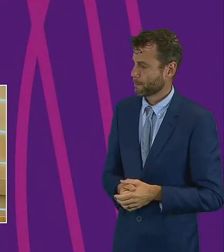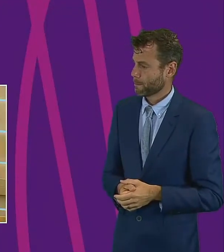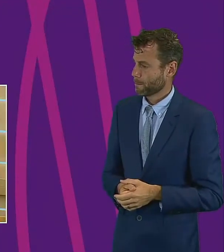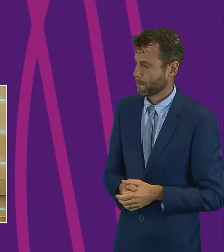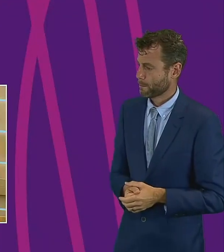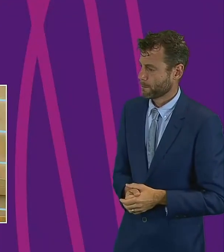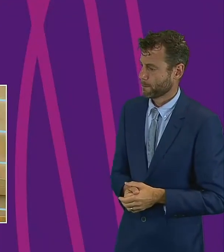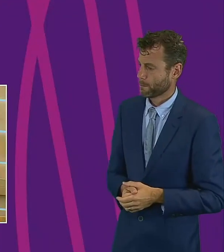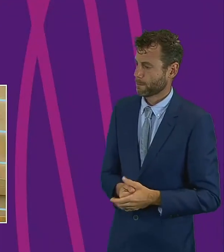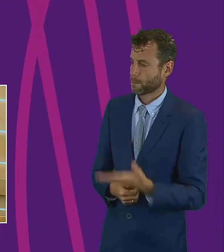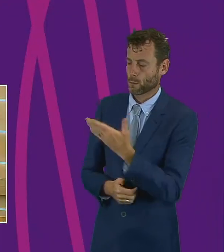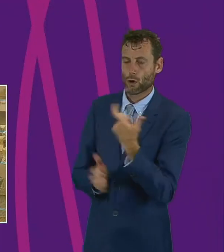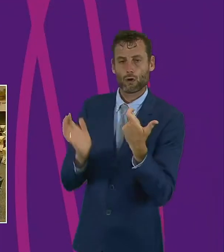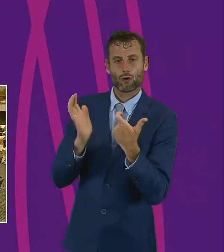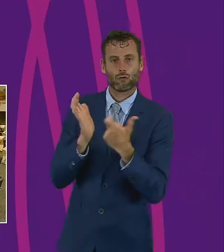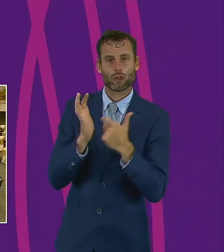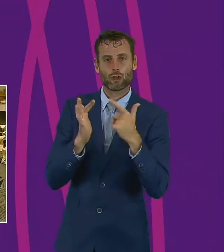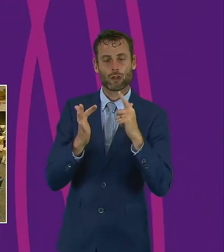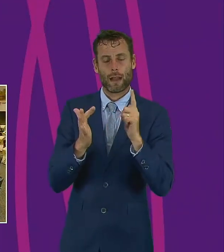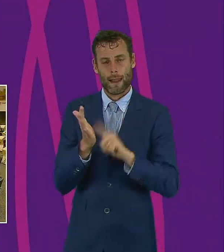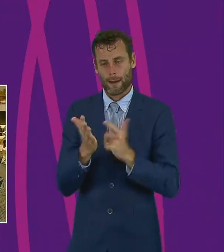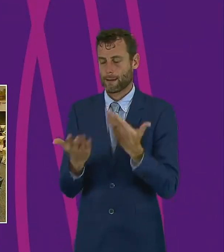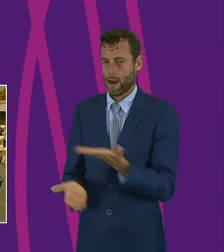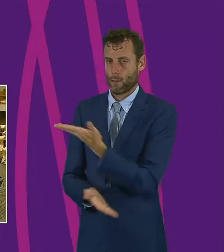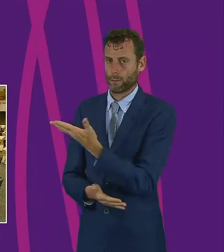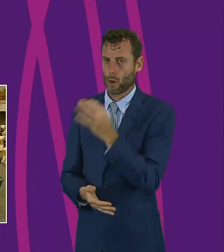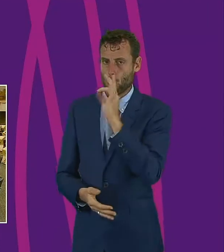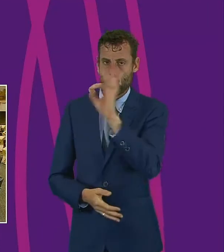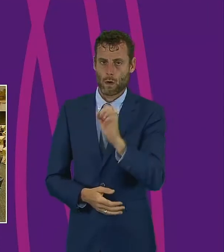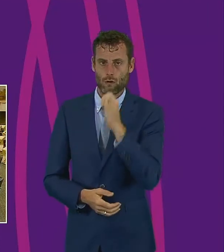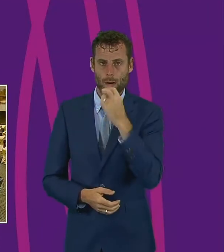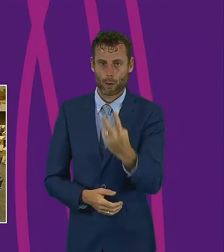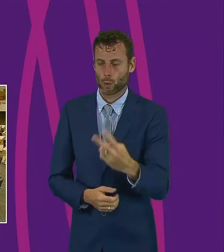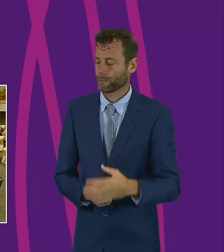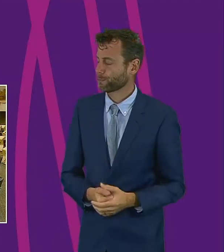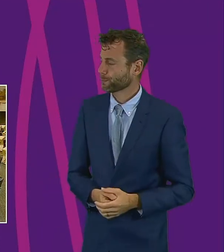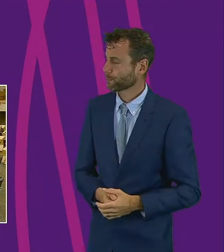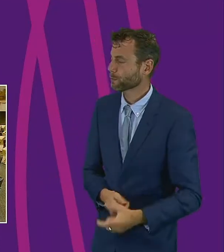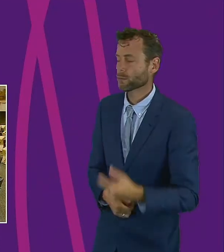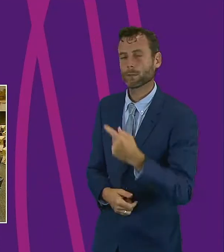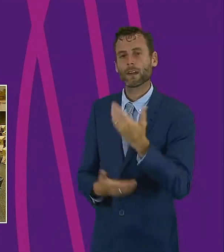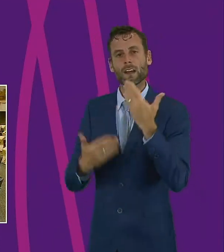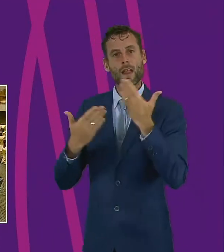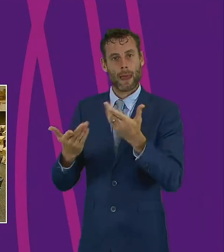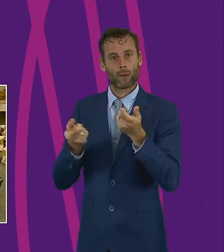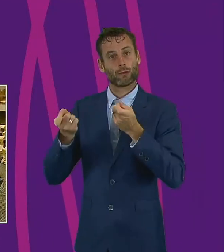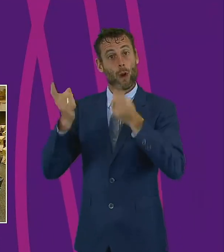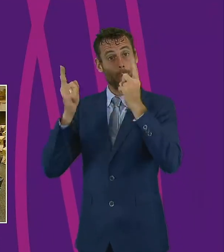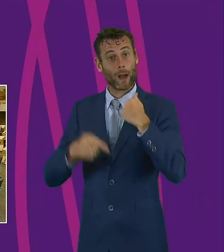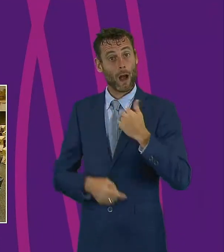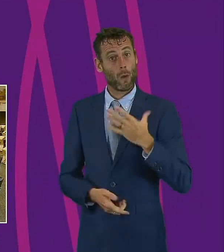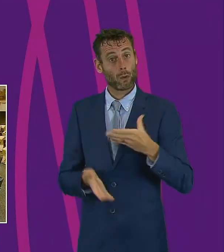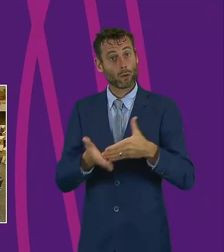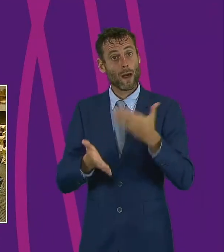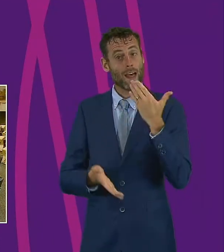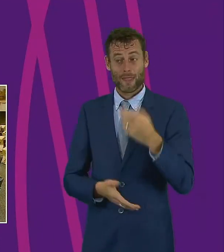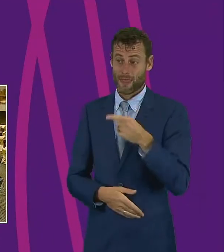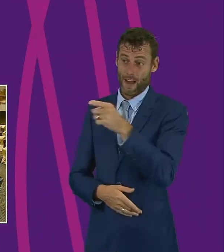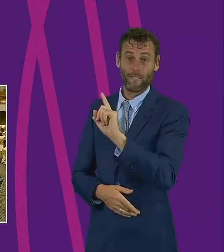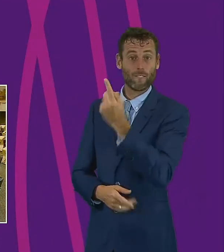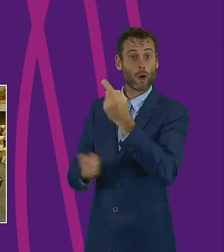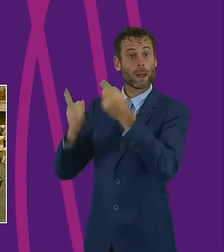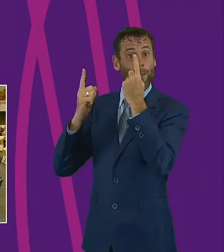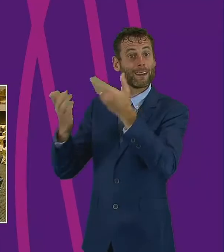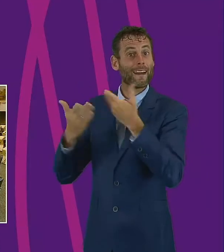Question number 2, Richard Leonard. Thank you, Presiding Officer, and can I also thank the First Minister for advance sight of her